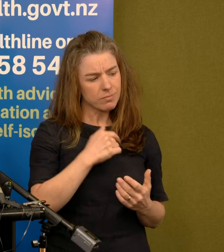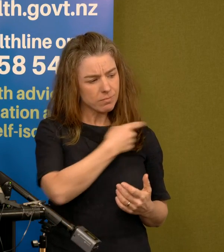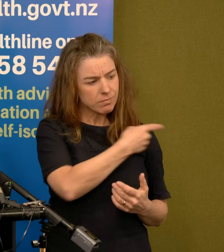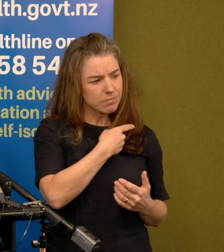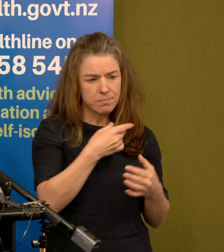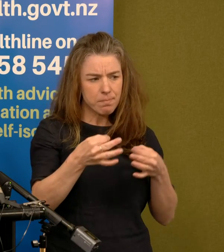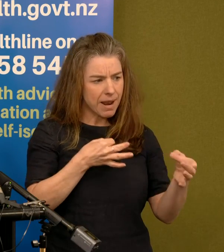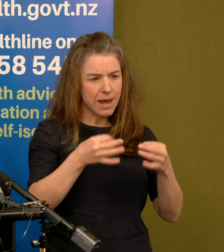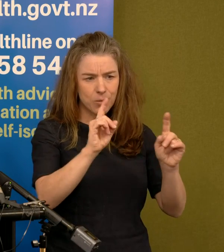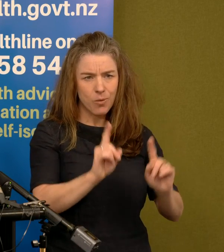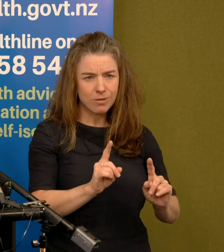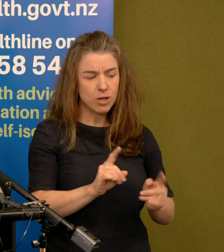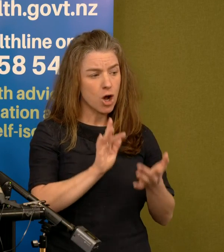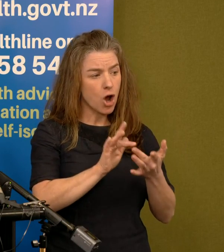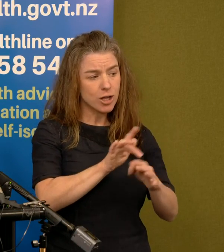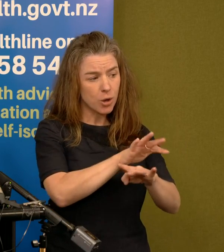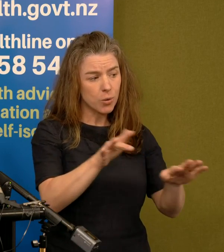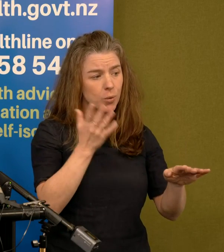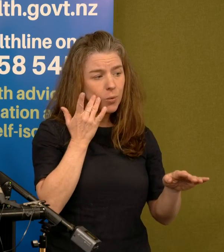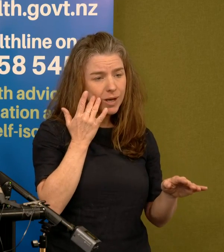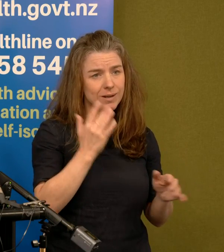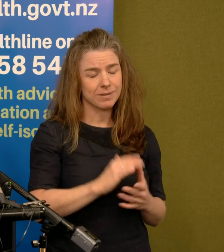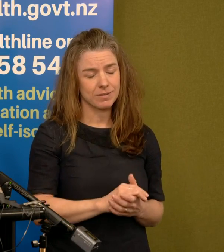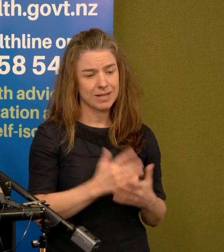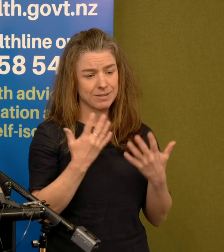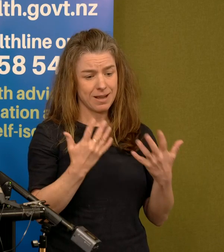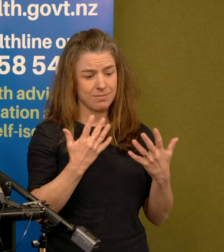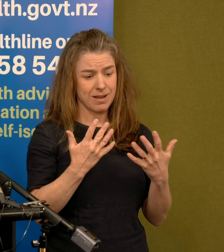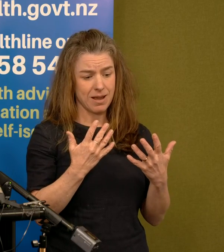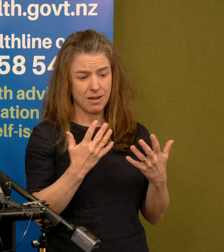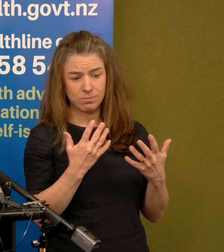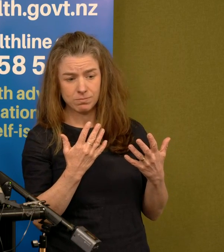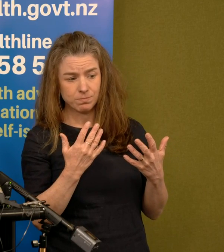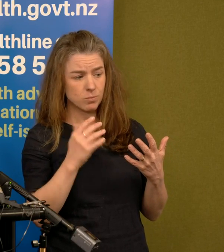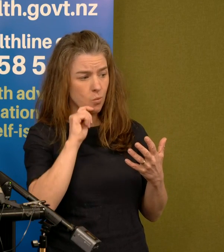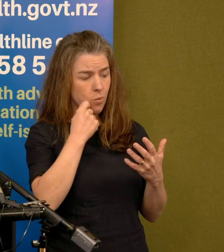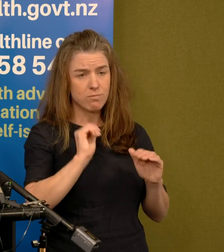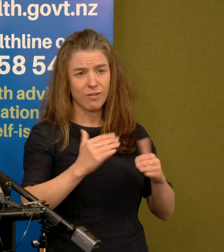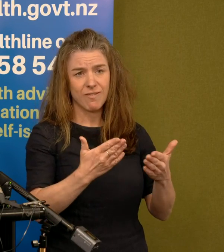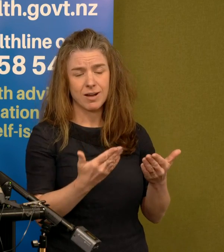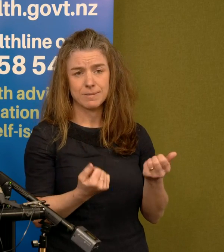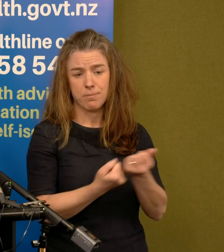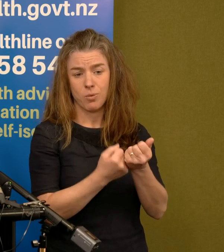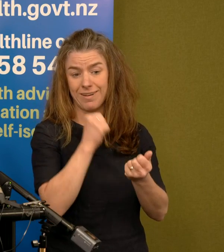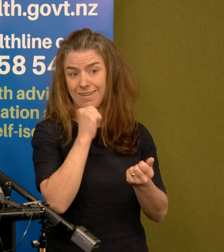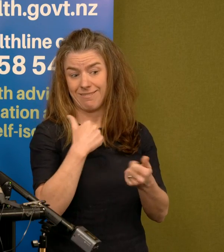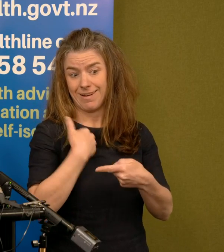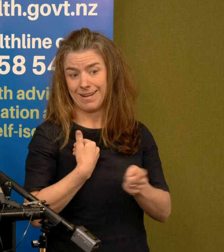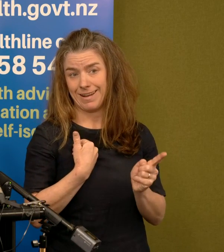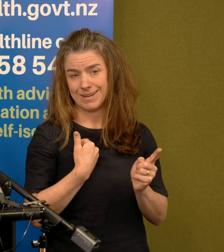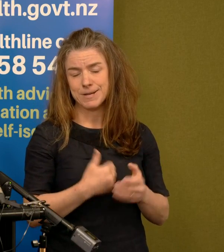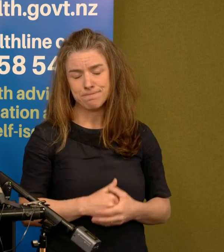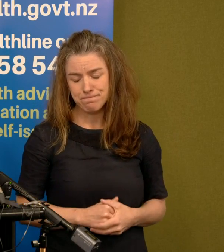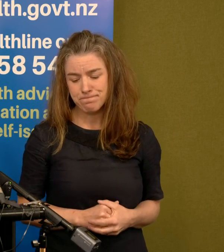the planning will look like, and how we will mobilise if extra support is needed as and when.